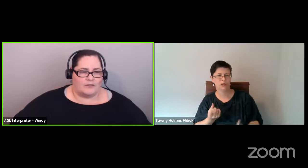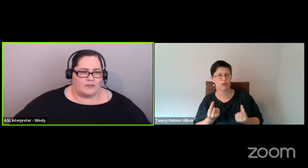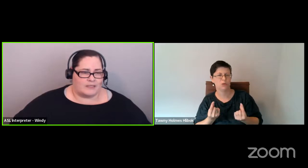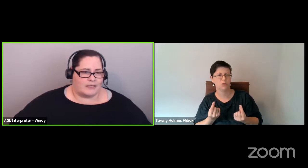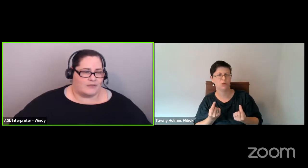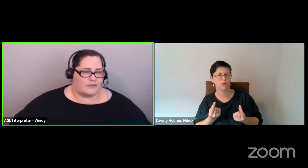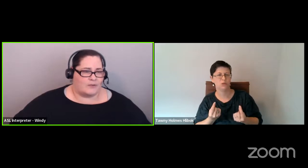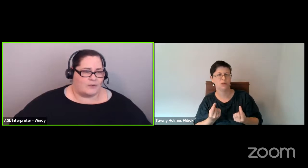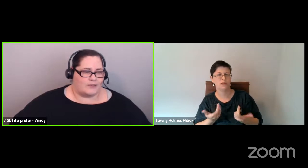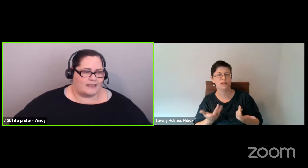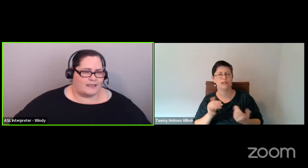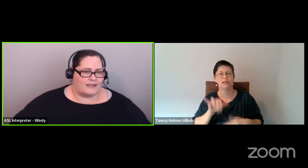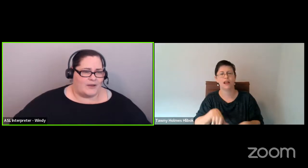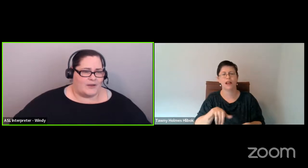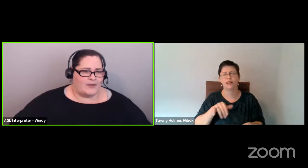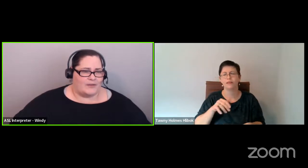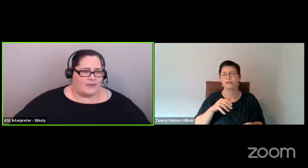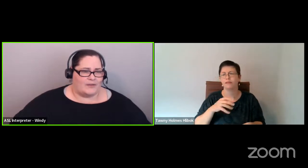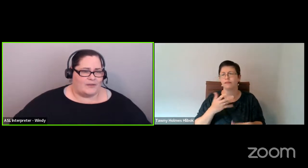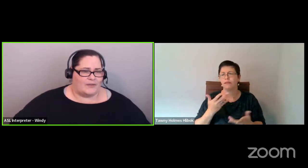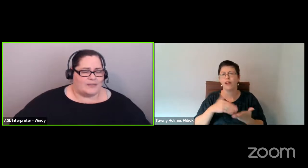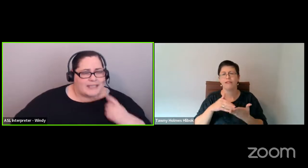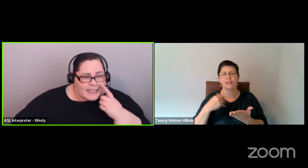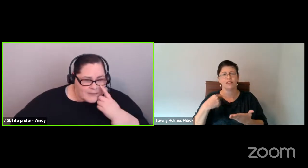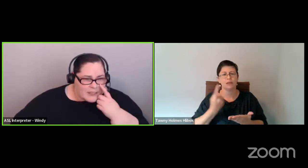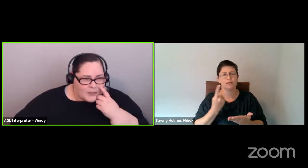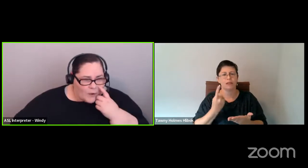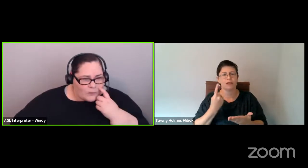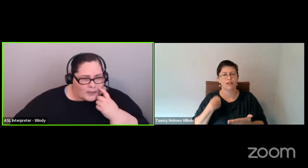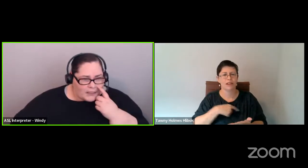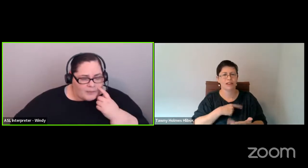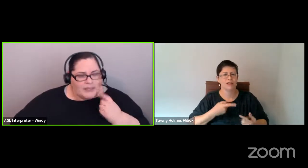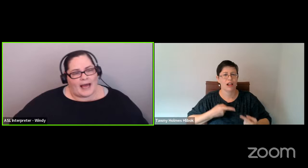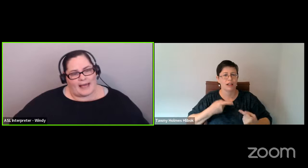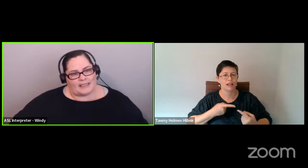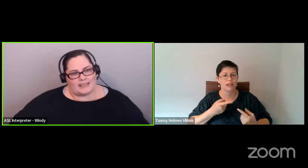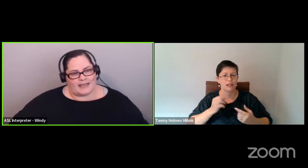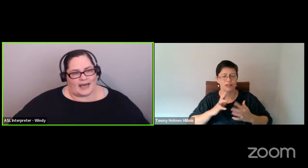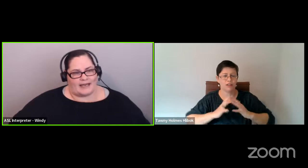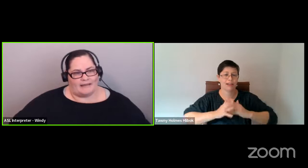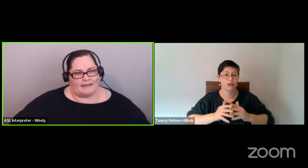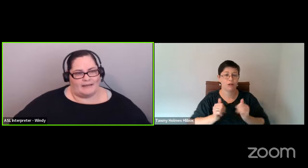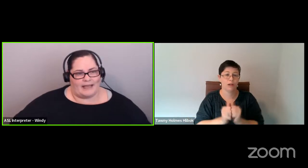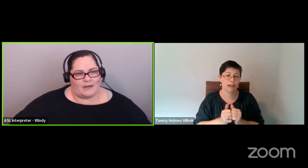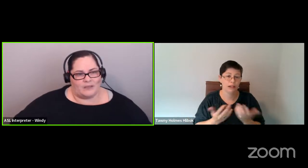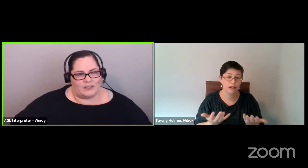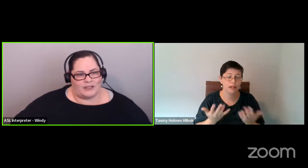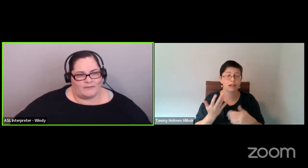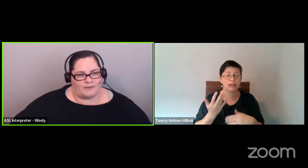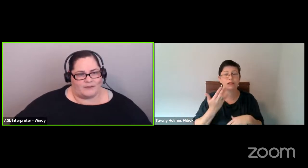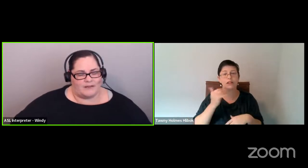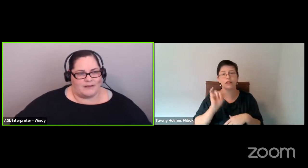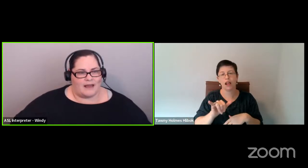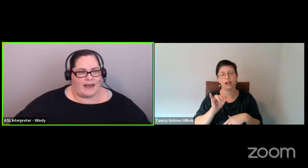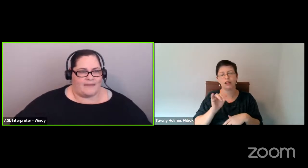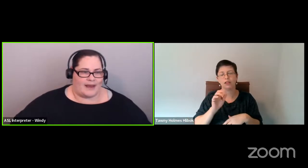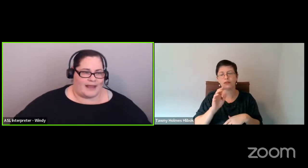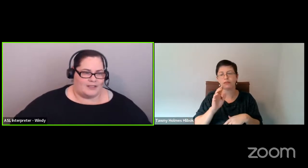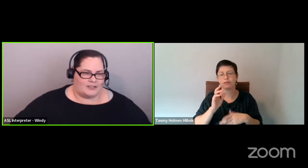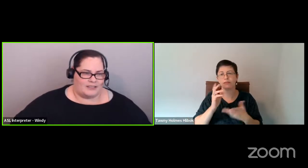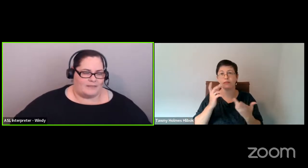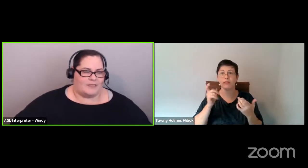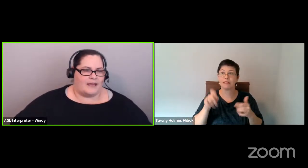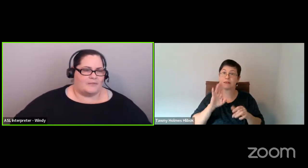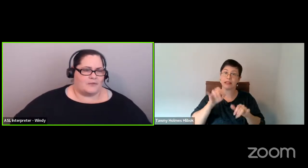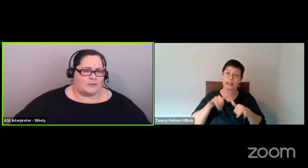another country who's 10 years old, and those assessments don't really apply to that language level and that